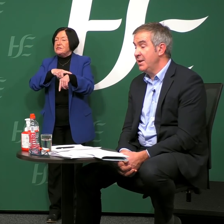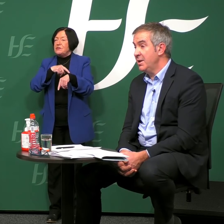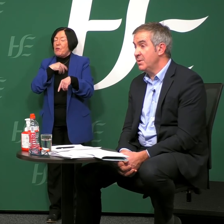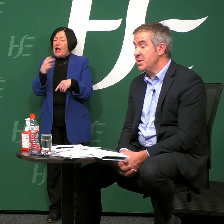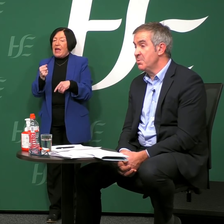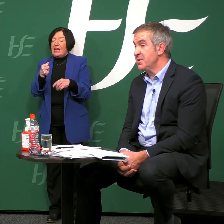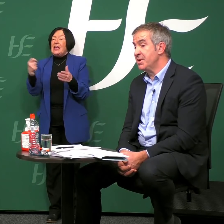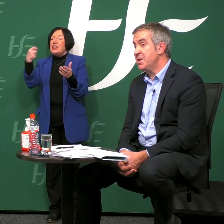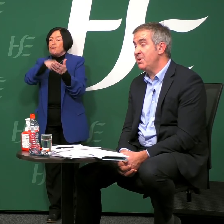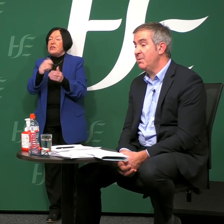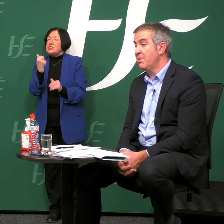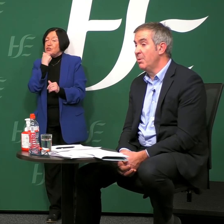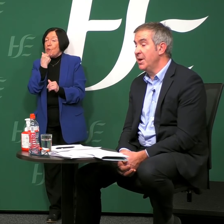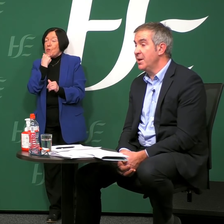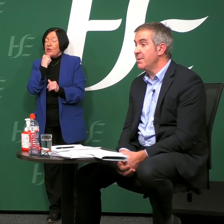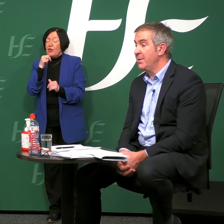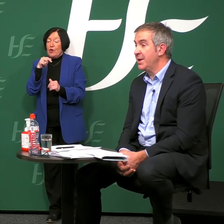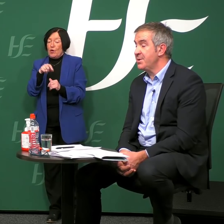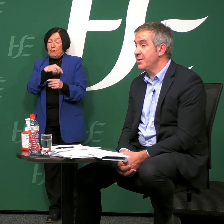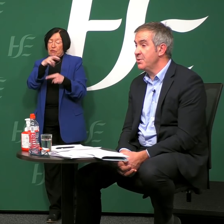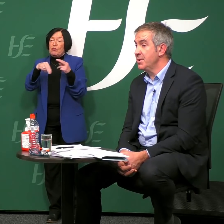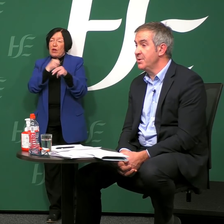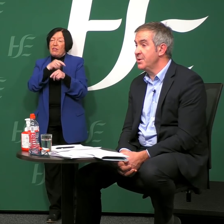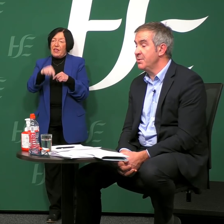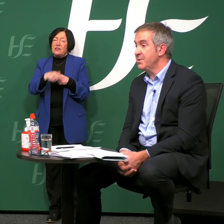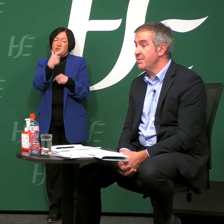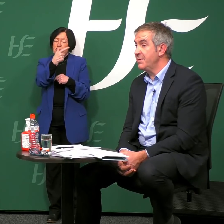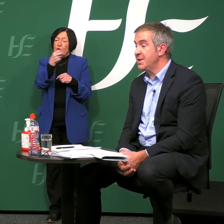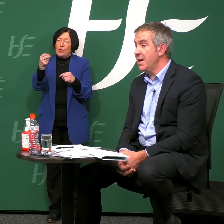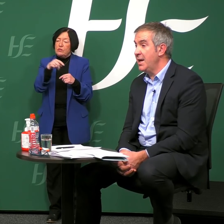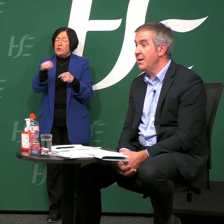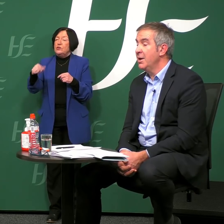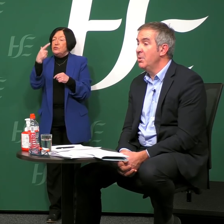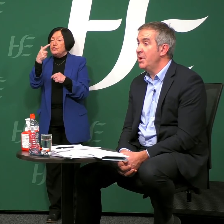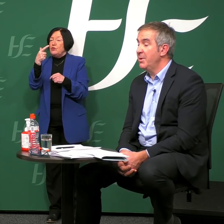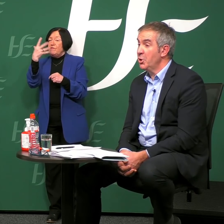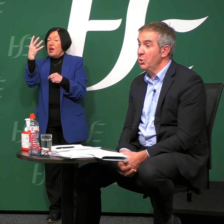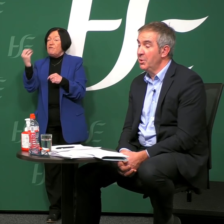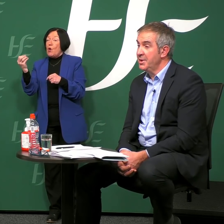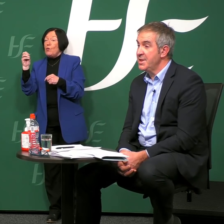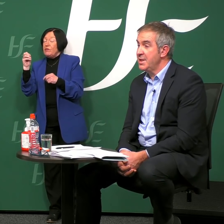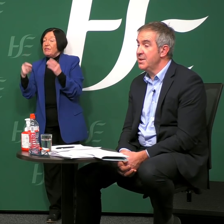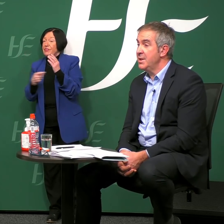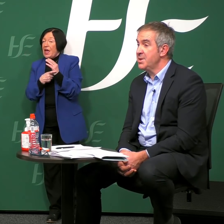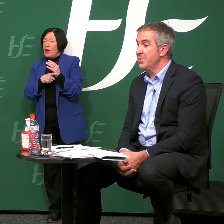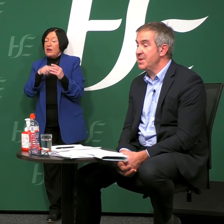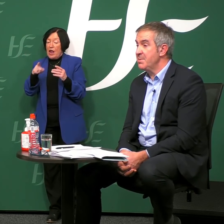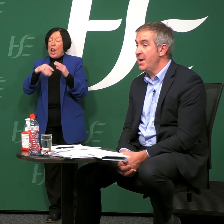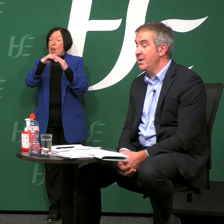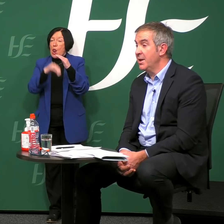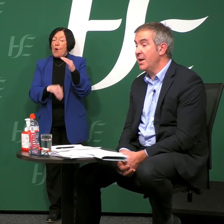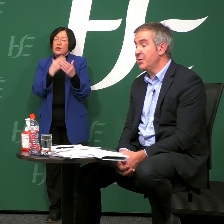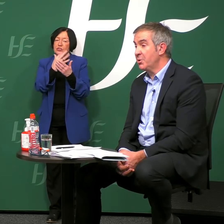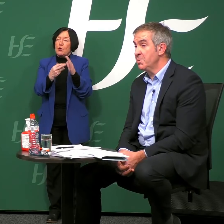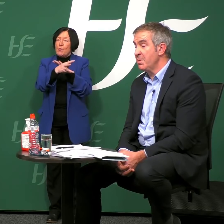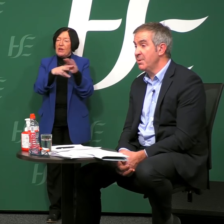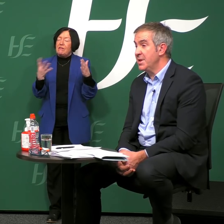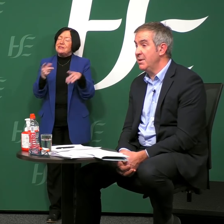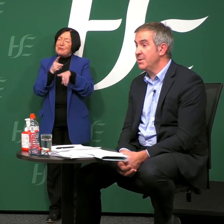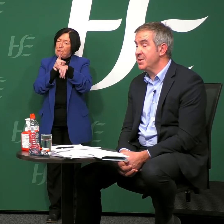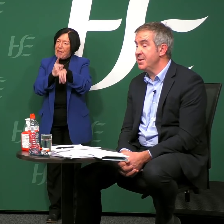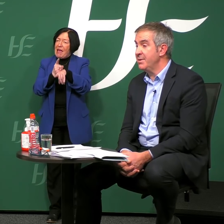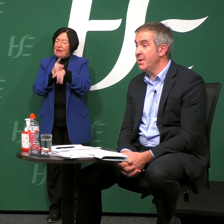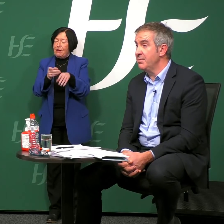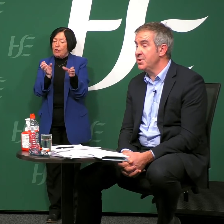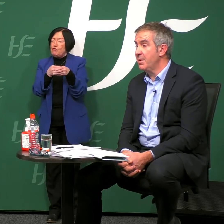had increased numbers, but typically we were running in around that sort of 200 to 250k period, or lower indeed in some weeks, depending again on the groups we were